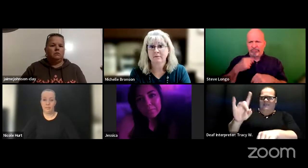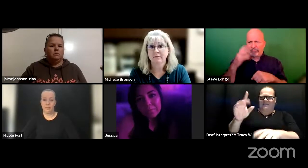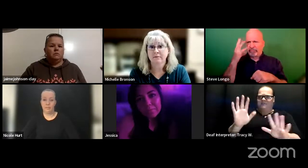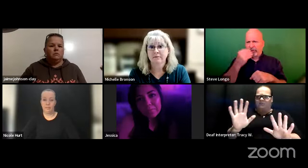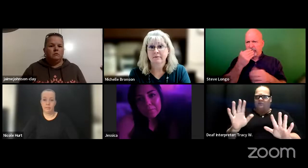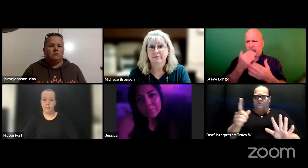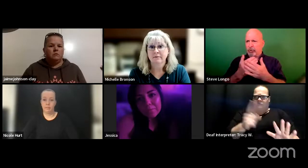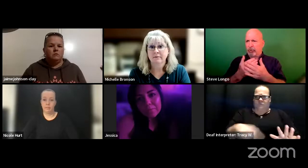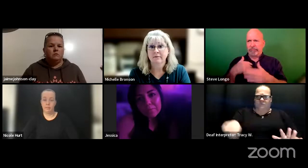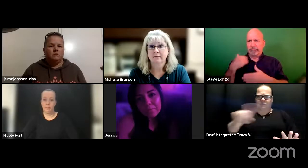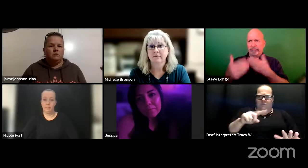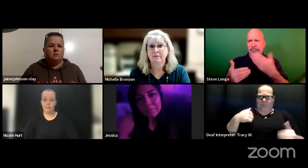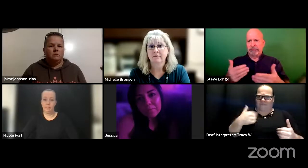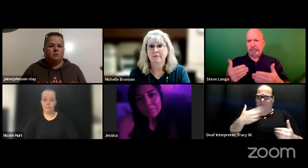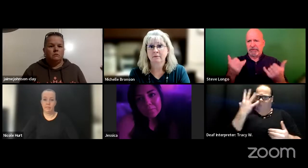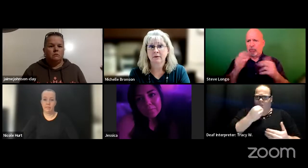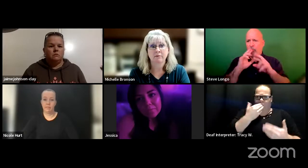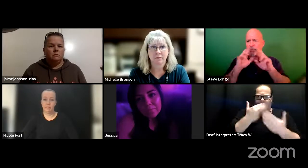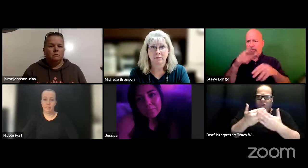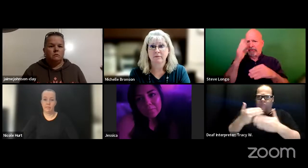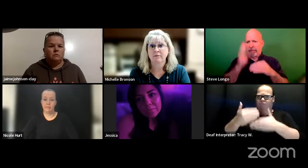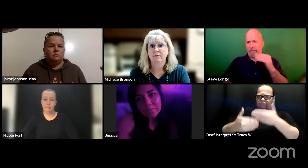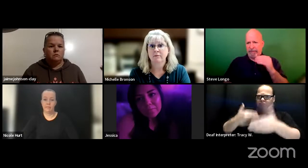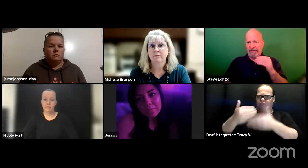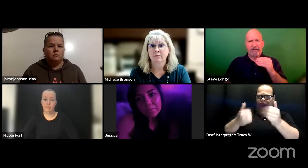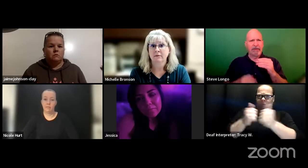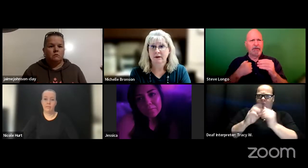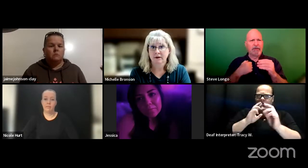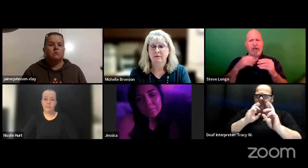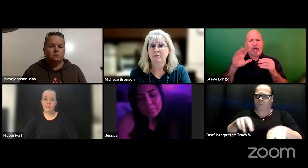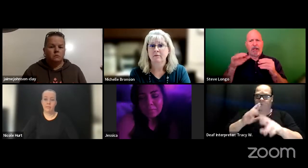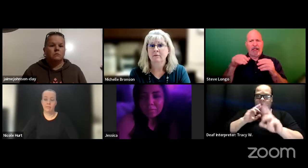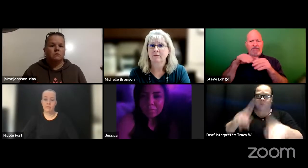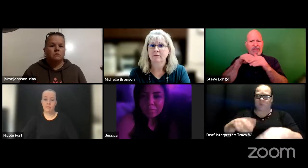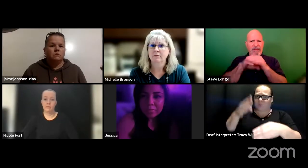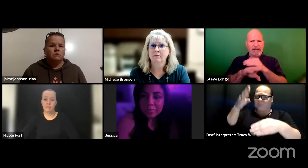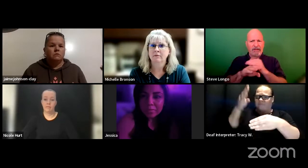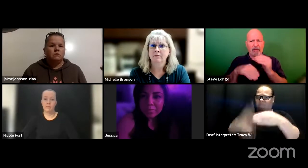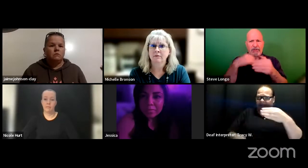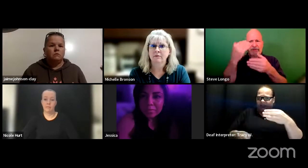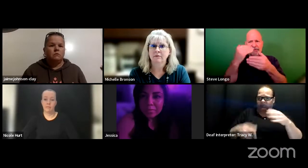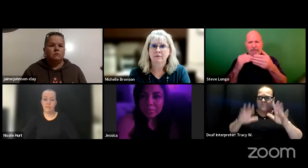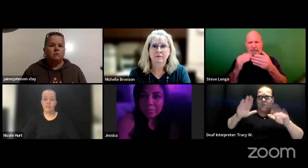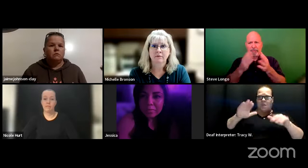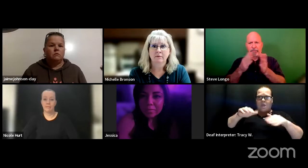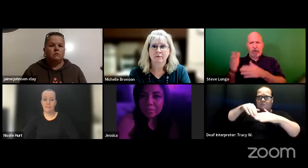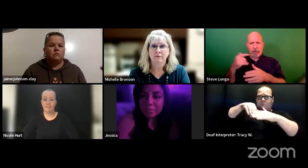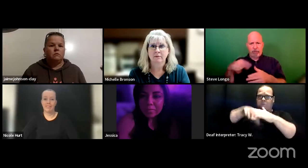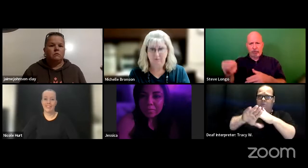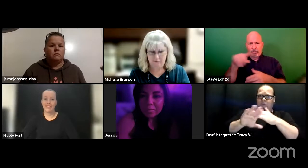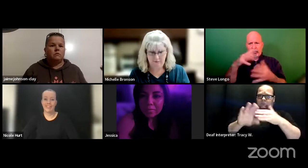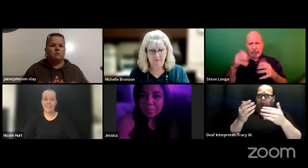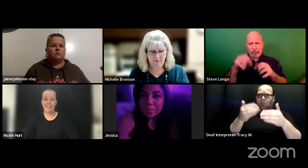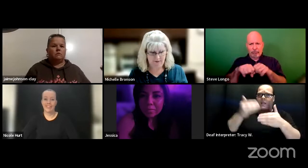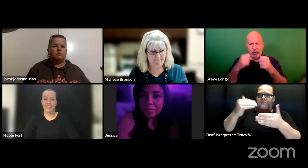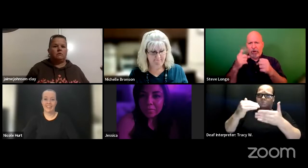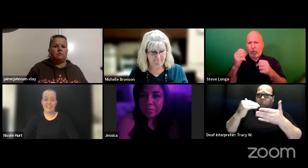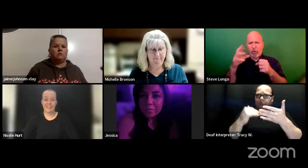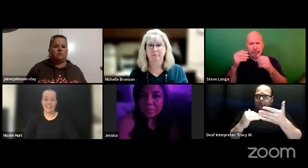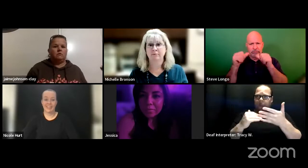Back to Steve. I think it is 8 o'clock, and I think we've been moving through the agenda pretty